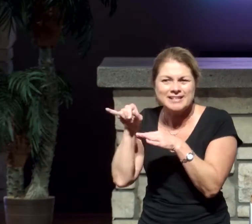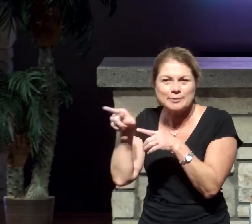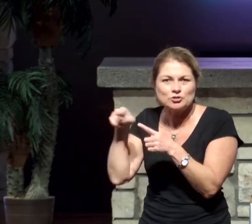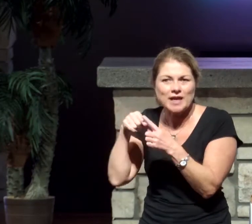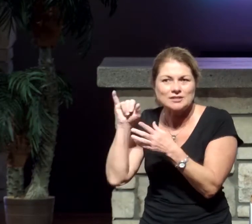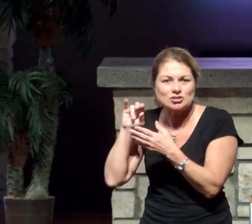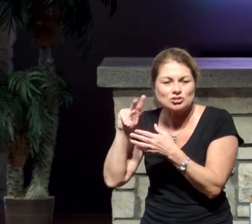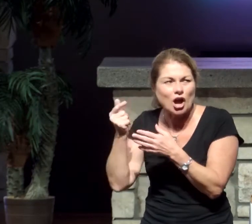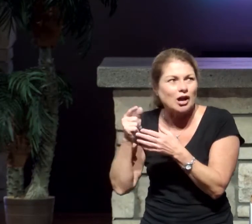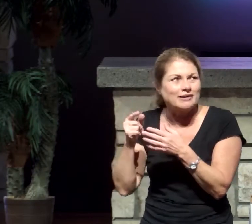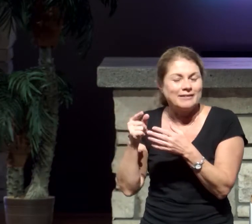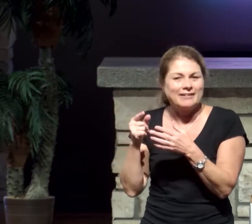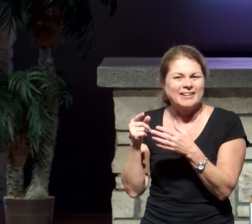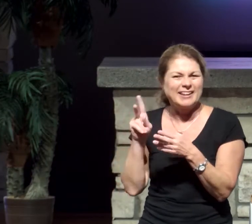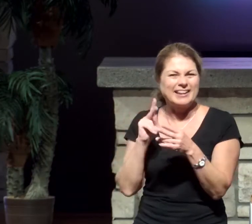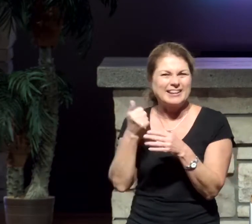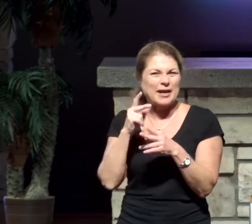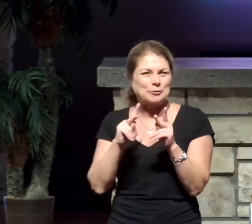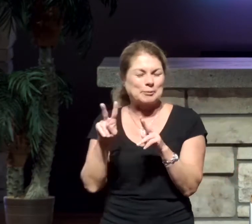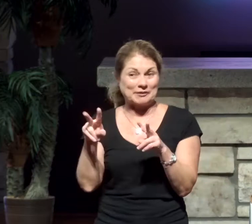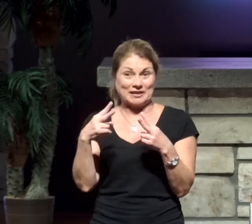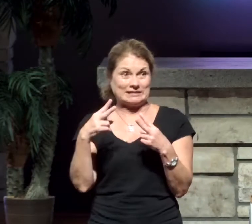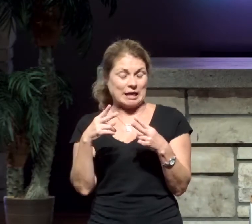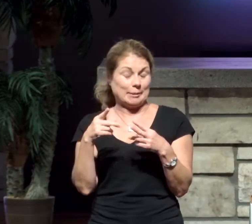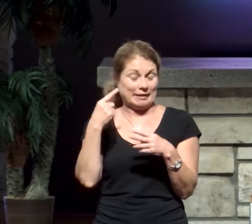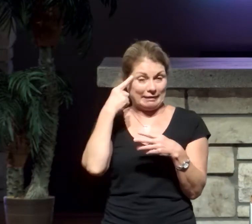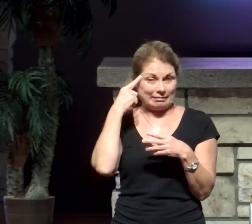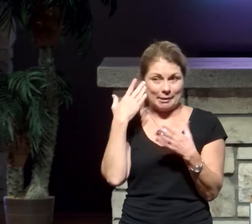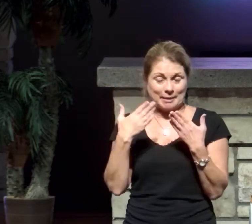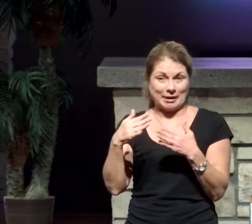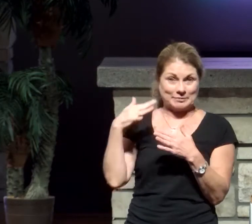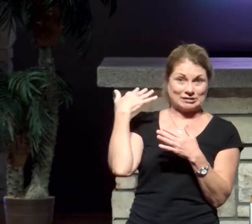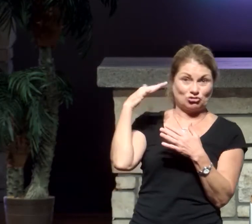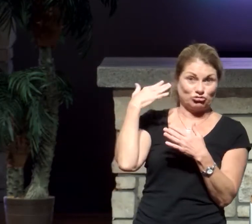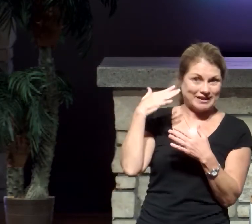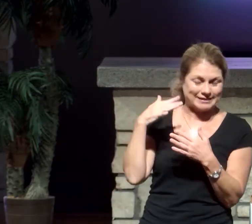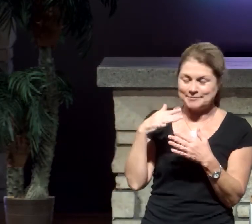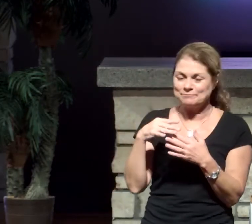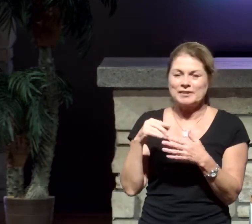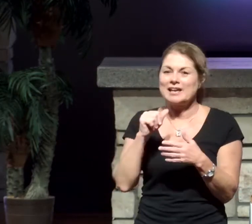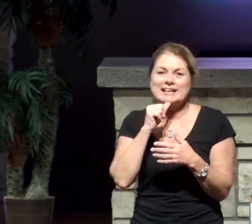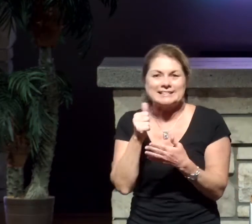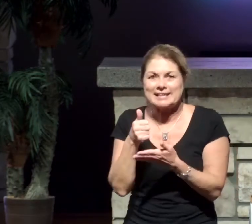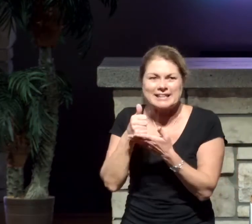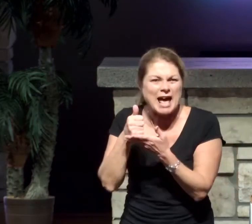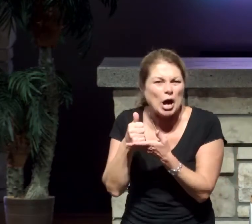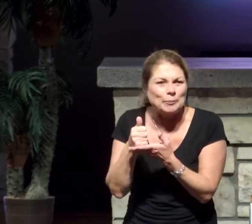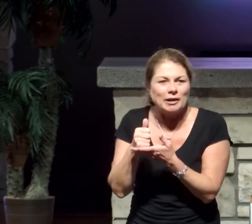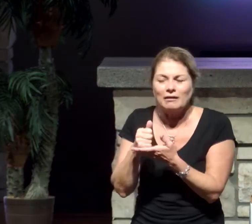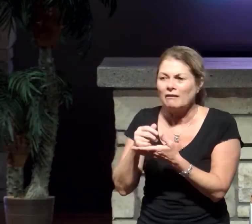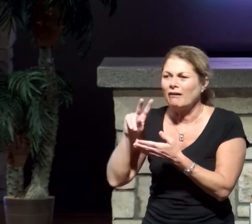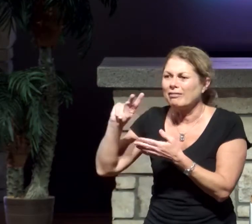because I probably looked crazy as all get out. Number two, it actually didn't help. It only made the dog bark louder.